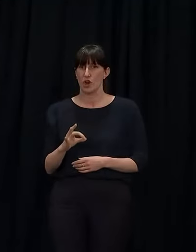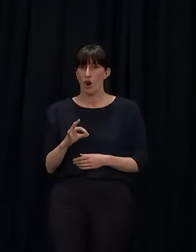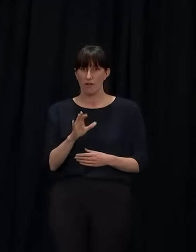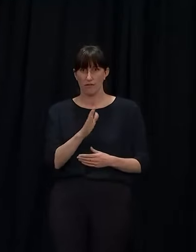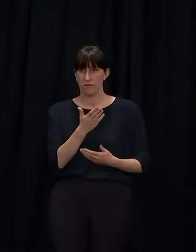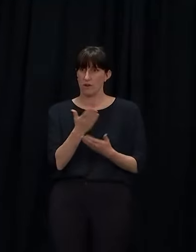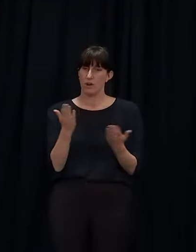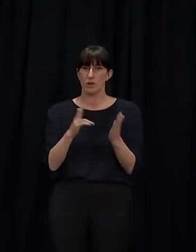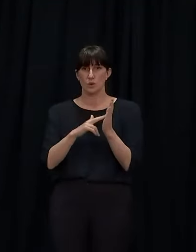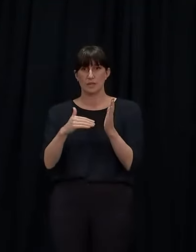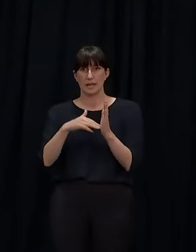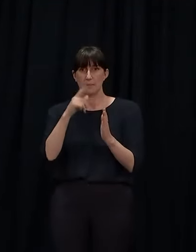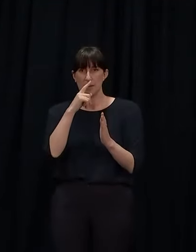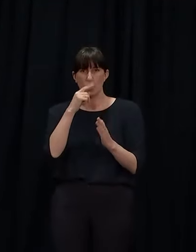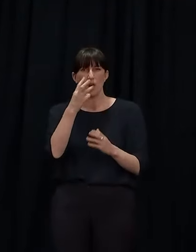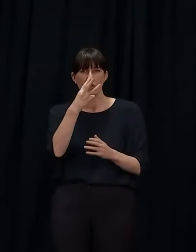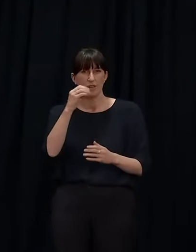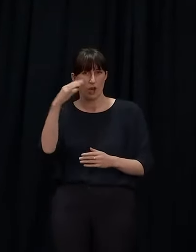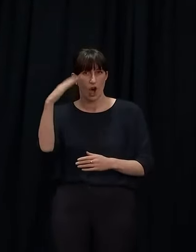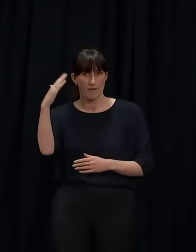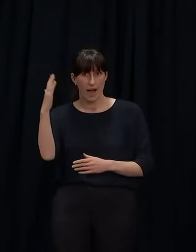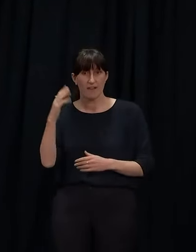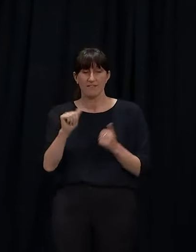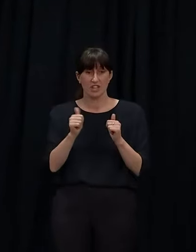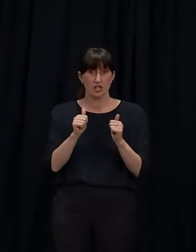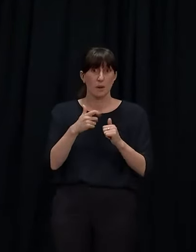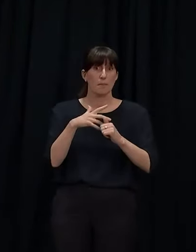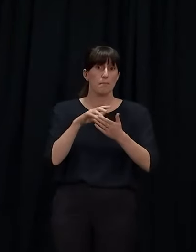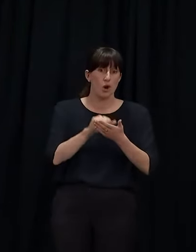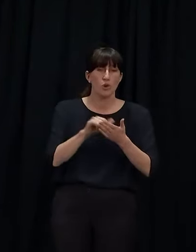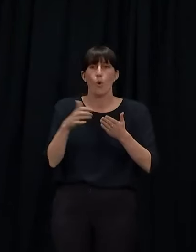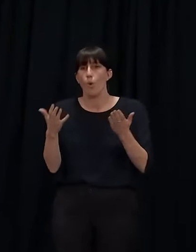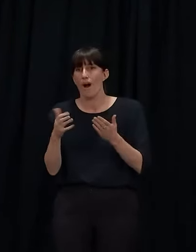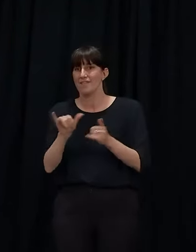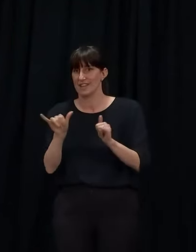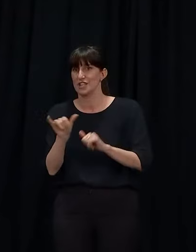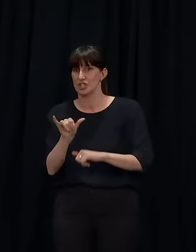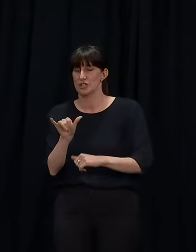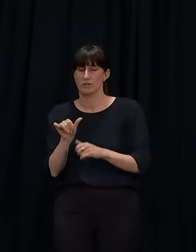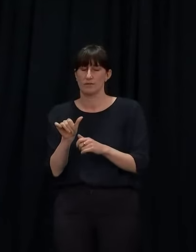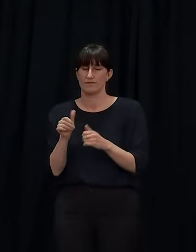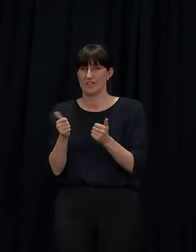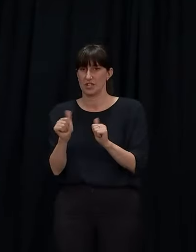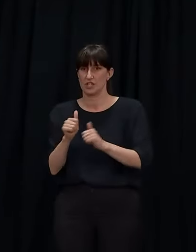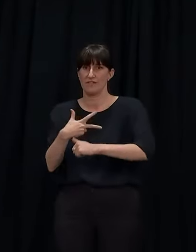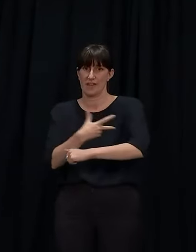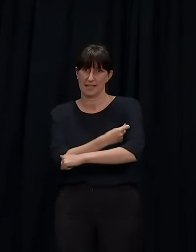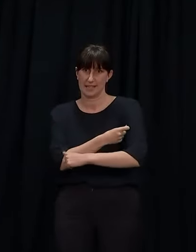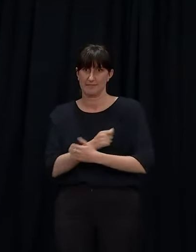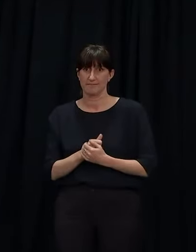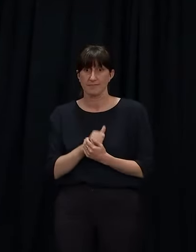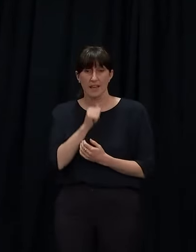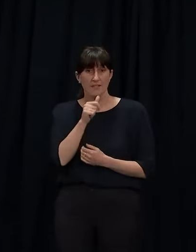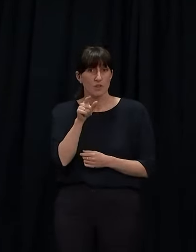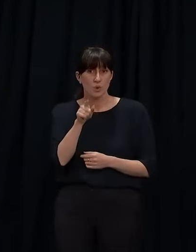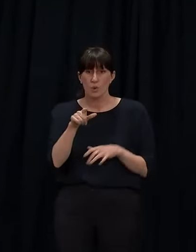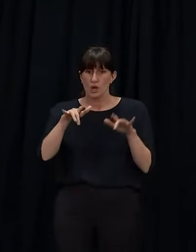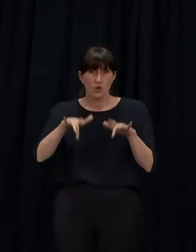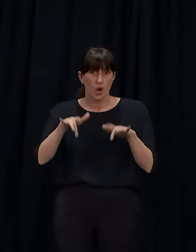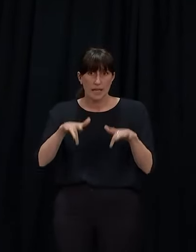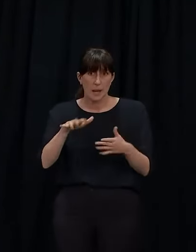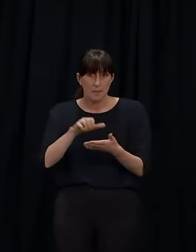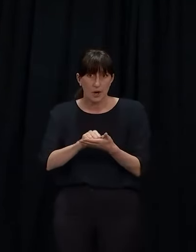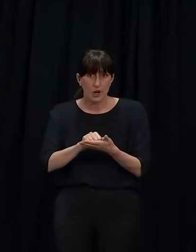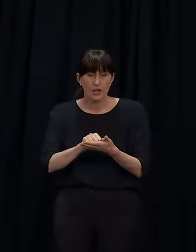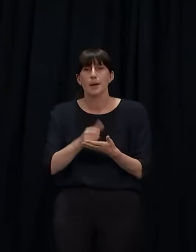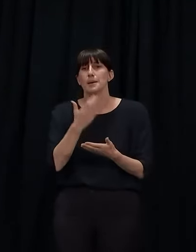either booked or had at least one vaccination. If you haven't booked yet, please play your part in keeping New Zealand